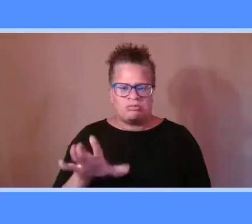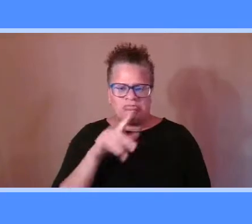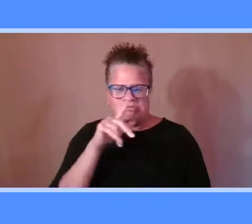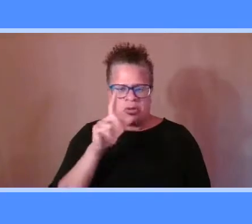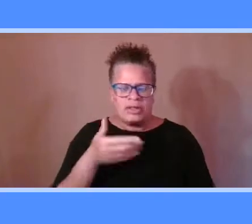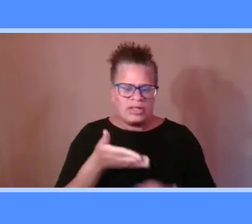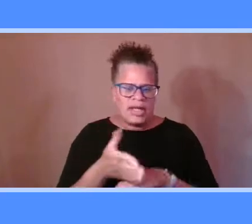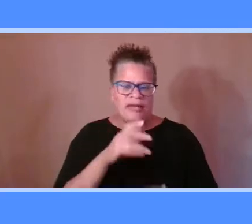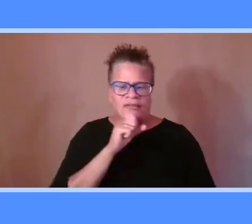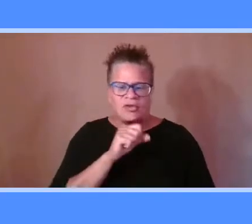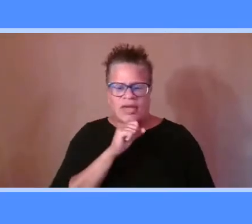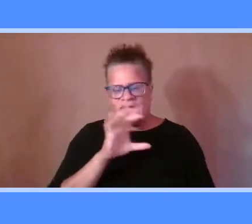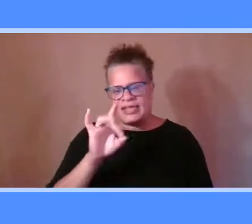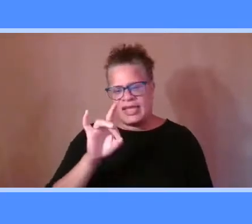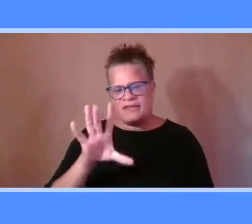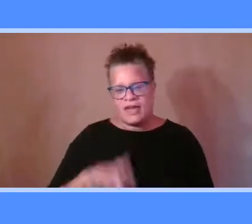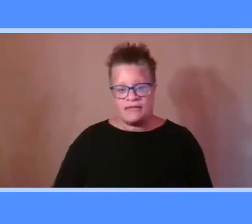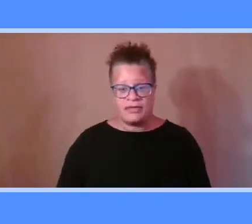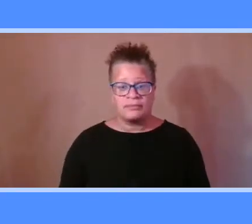Okay.